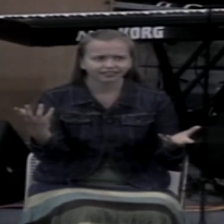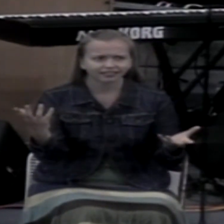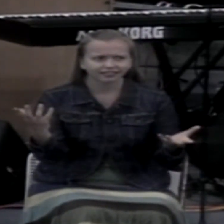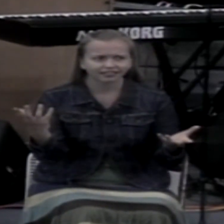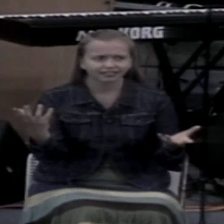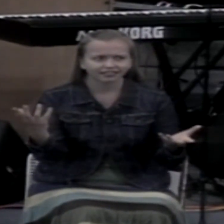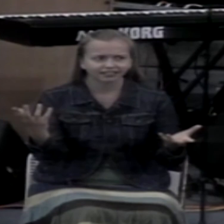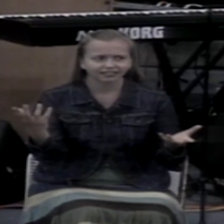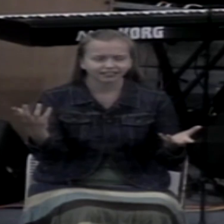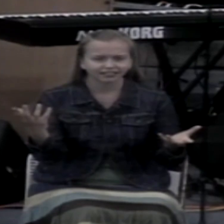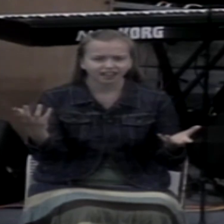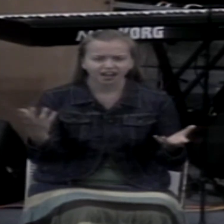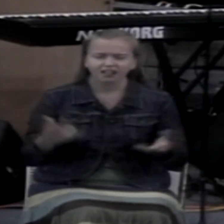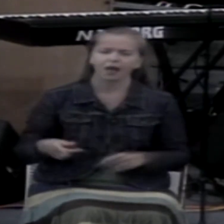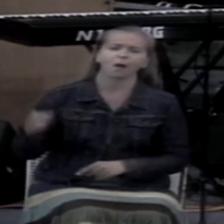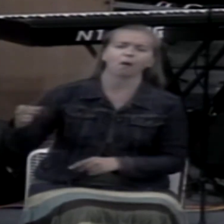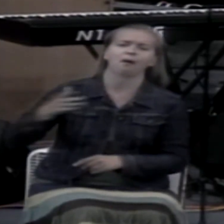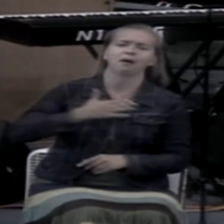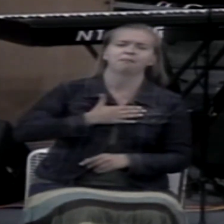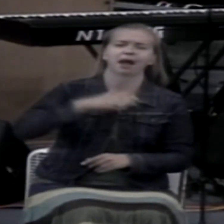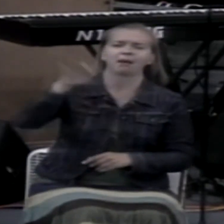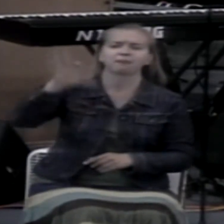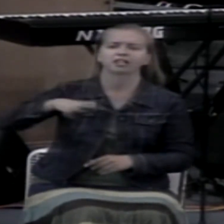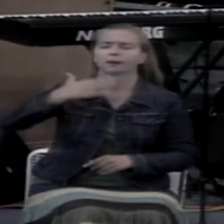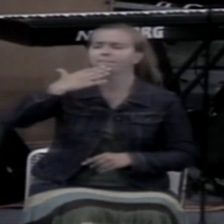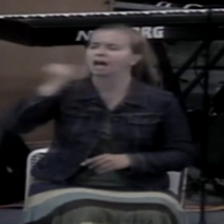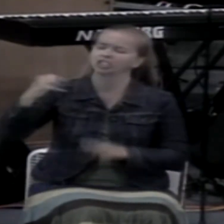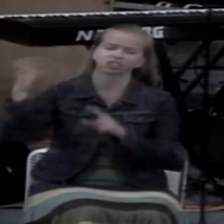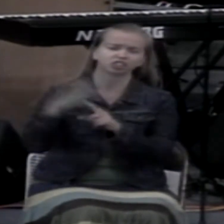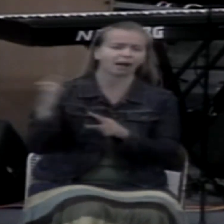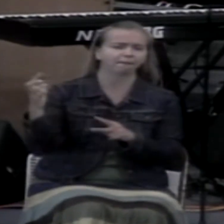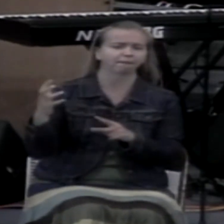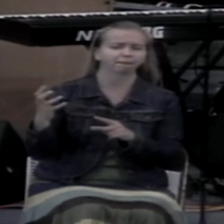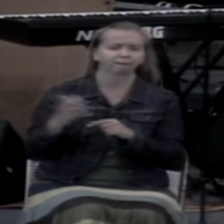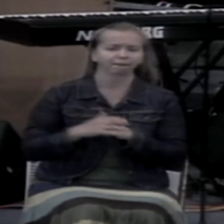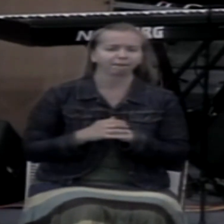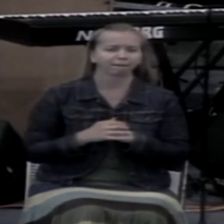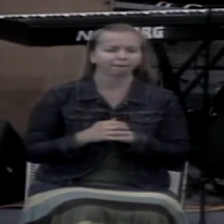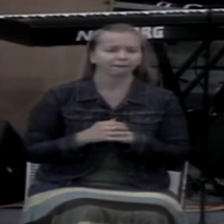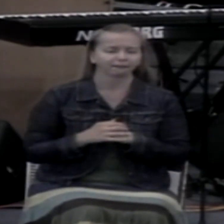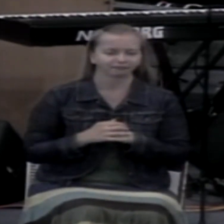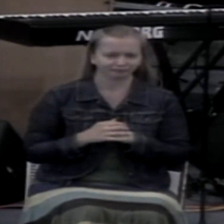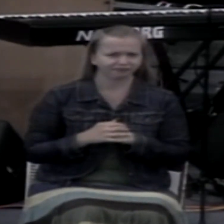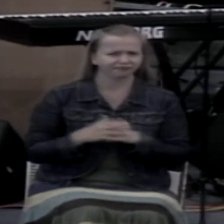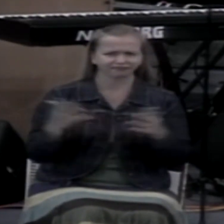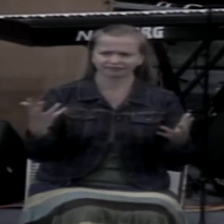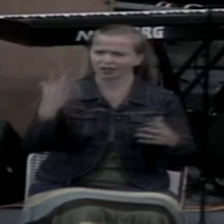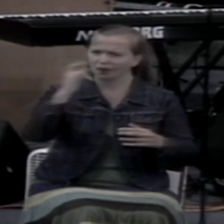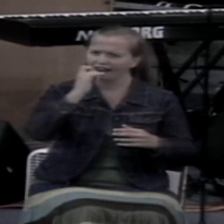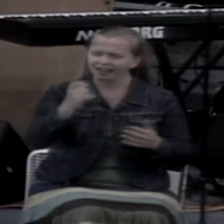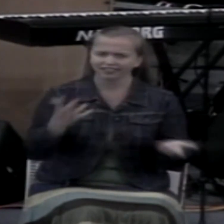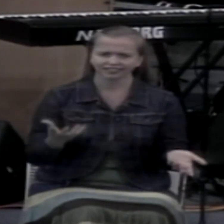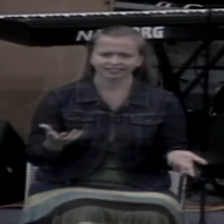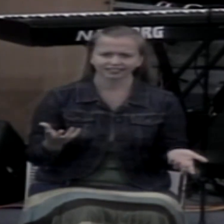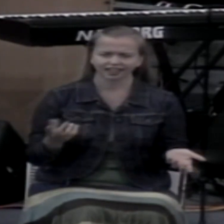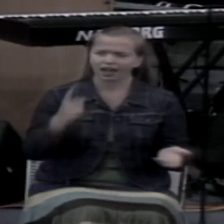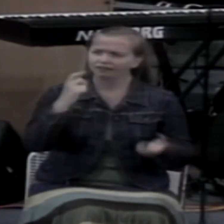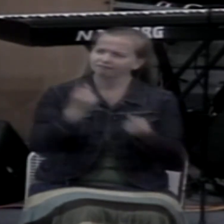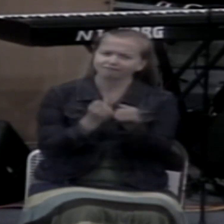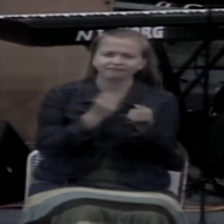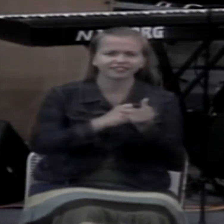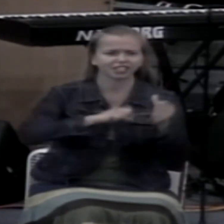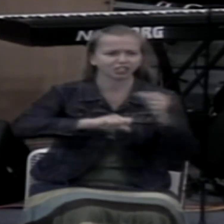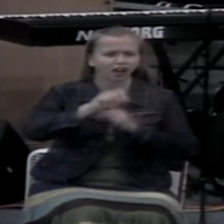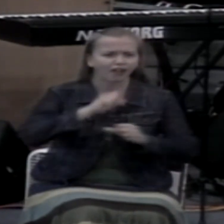with saying, we've got the best district board in the UPC? What's wrong with saying, we've got the best superintendent in the UPC? Let's give him a great